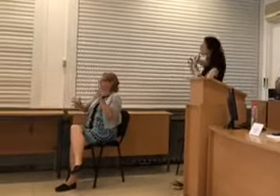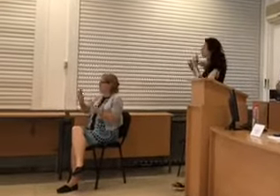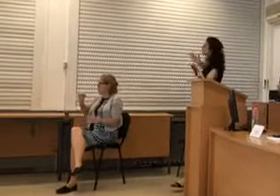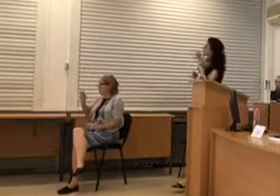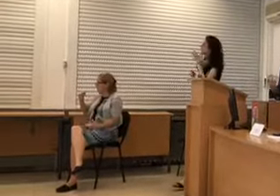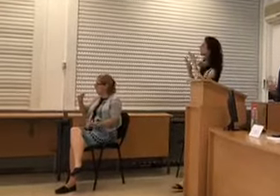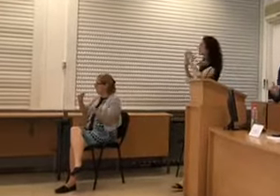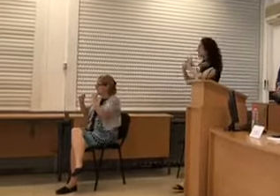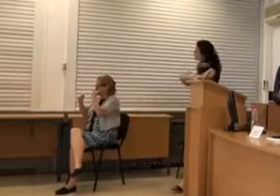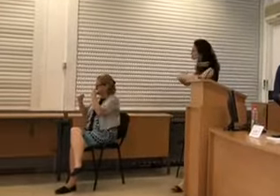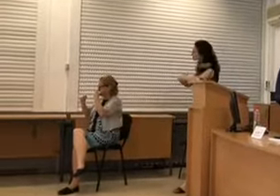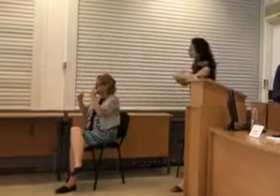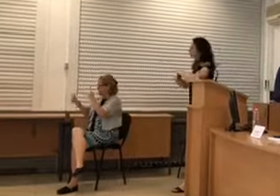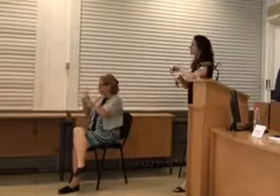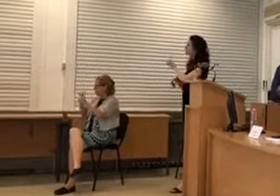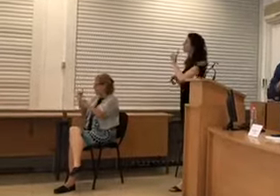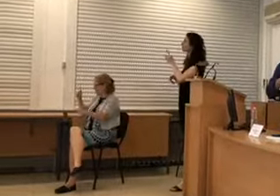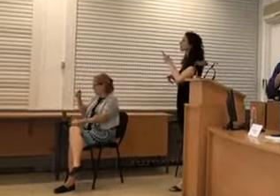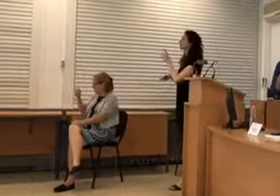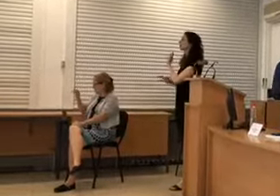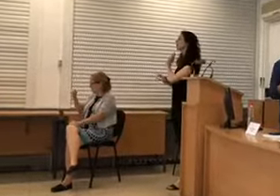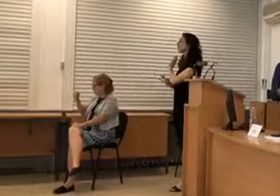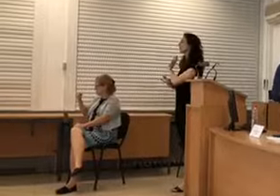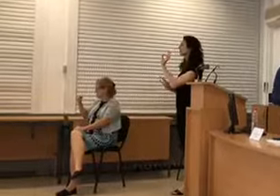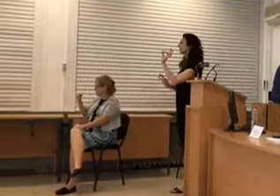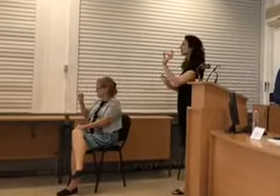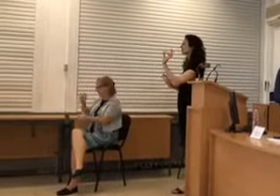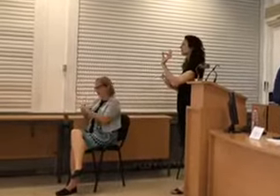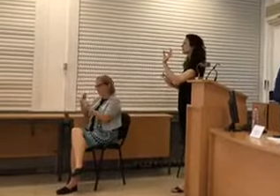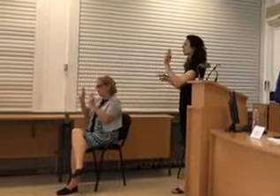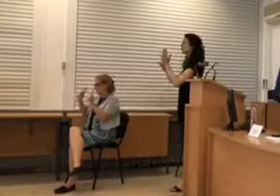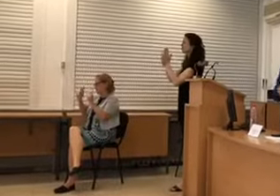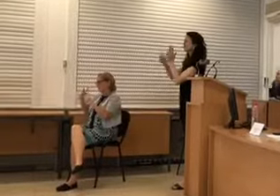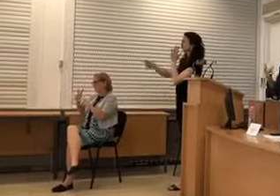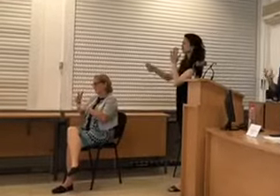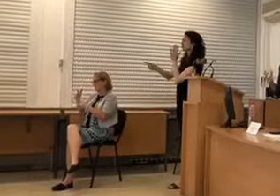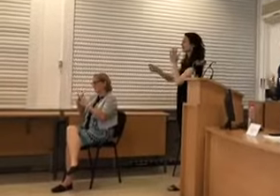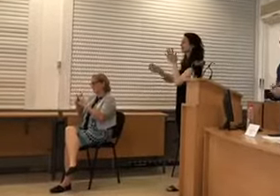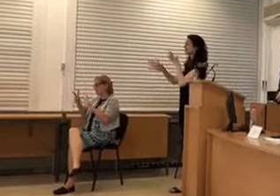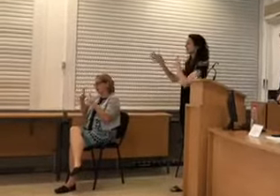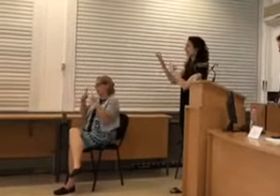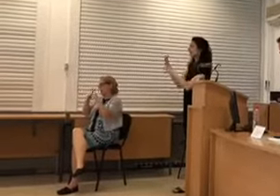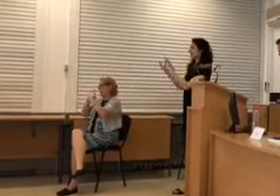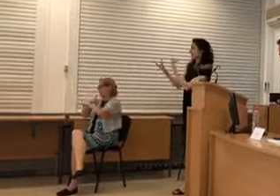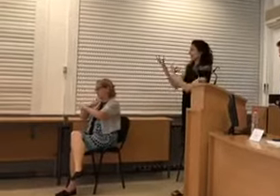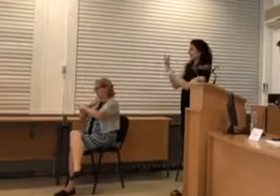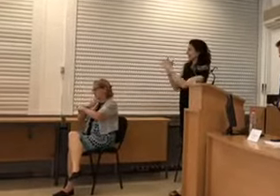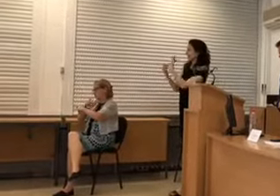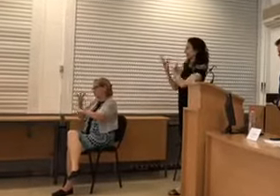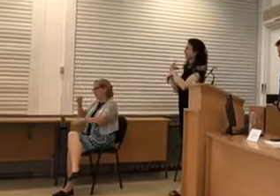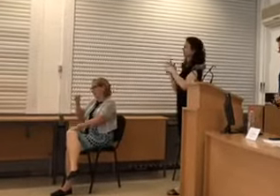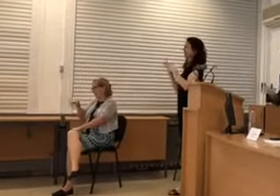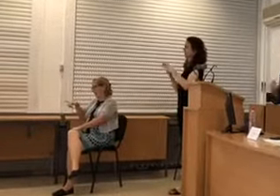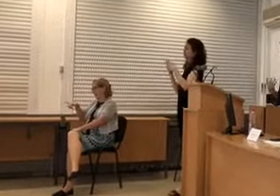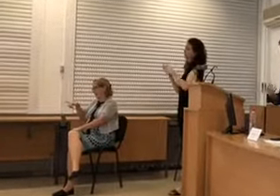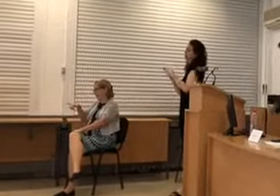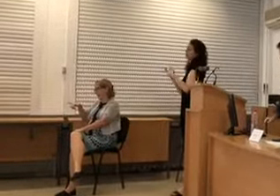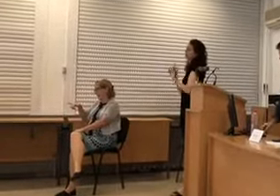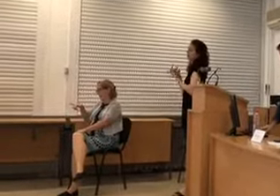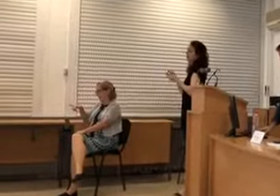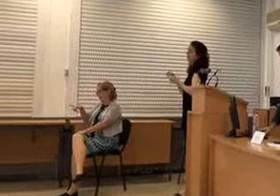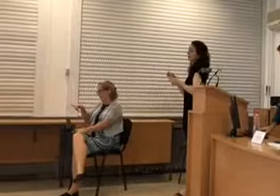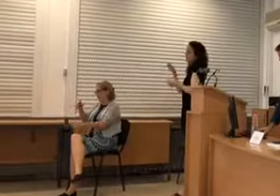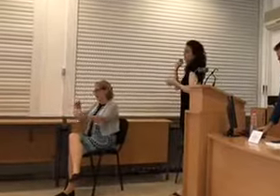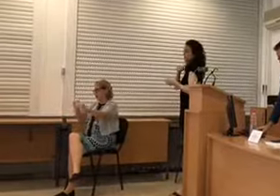perfect lovers, are involving people in a very complex way. You know,